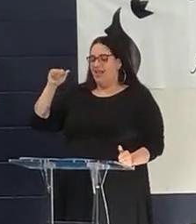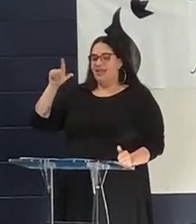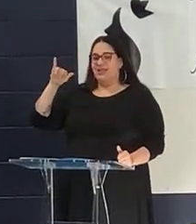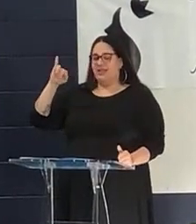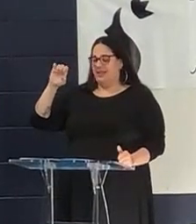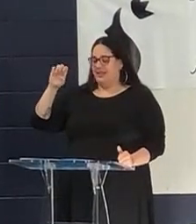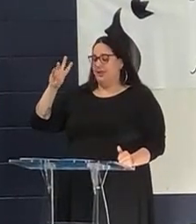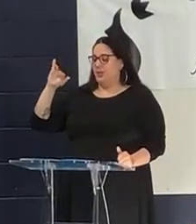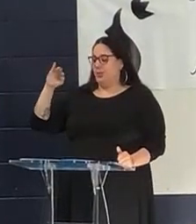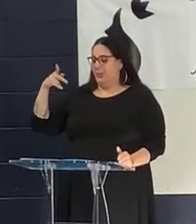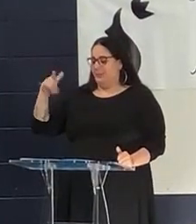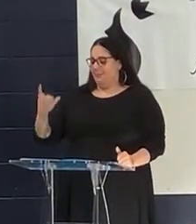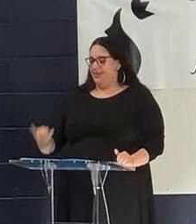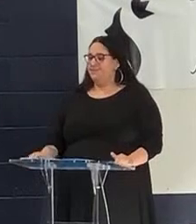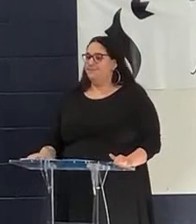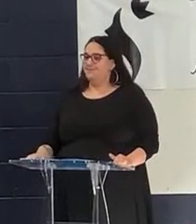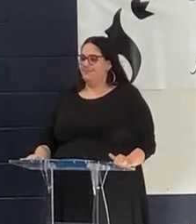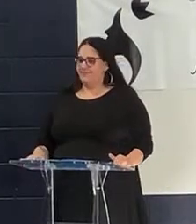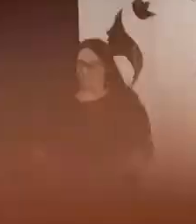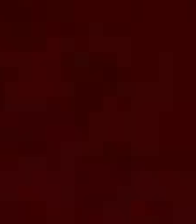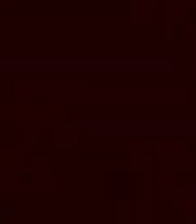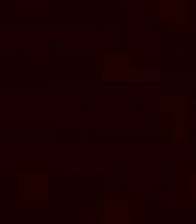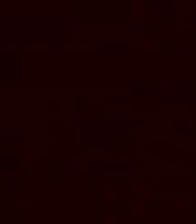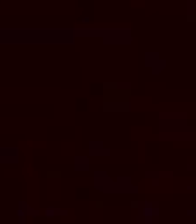Next, we have Natalie Wimpy.